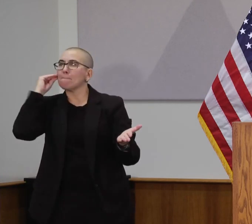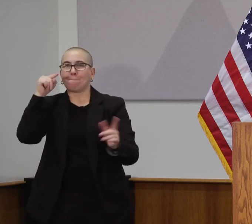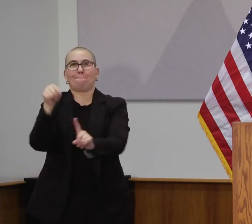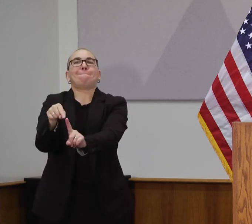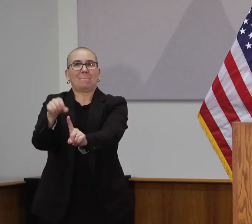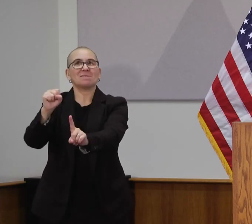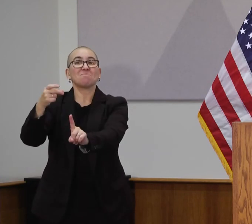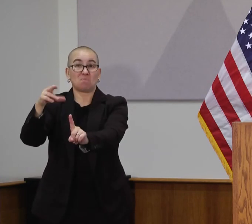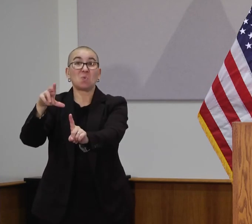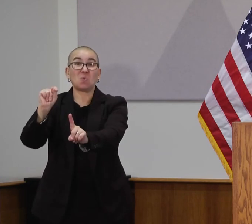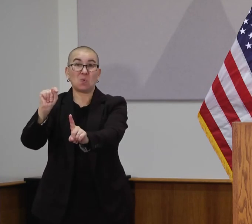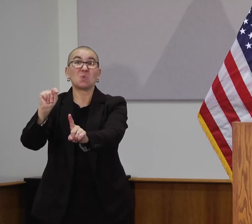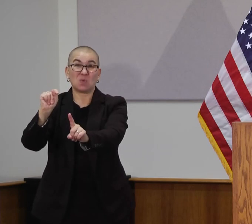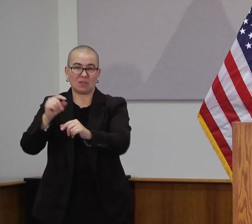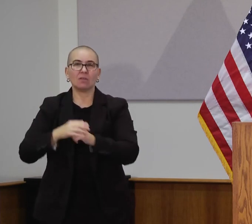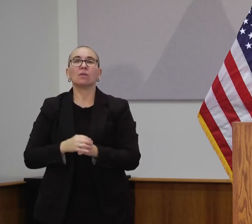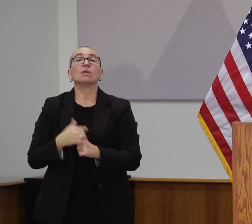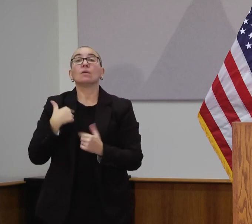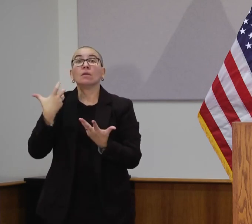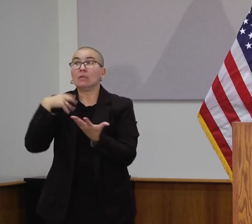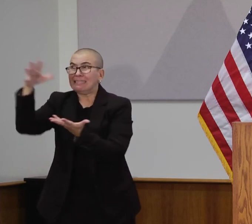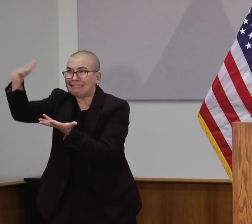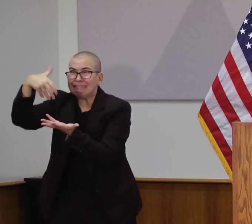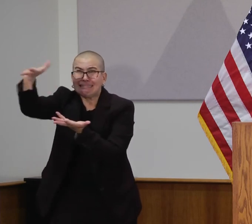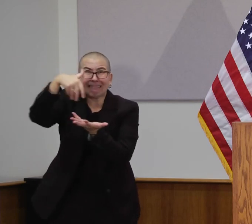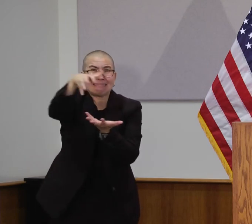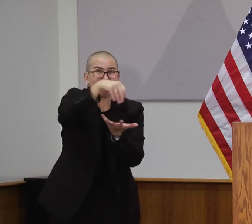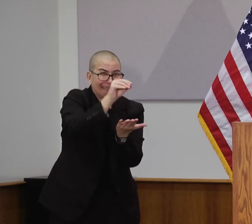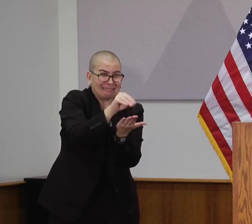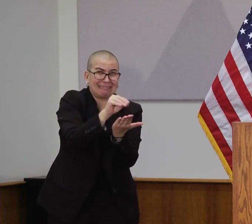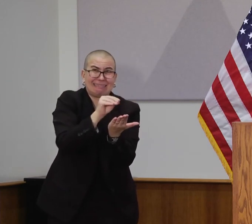were pulling these data to be able to brief